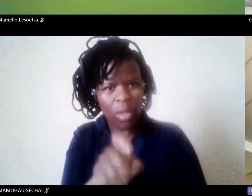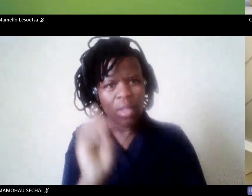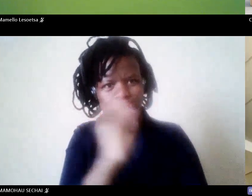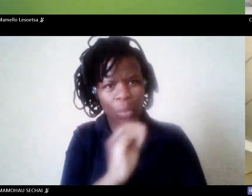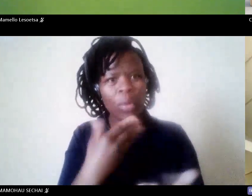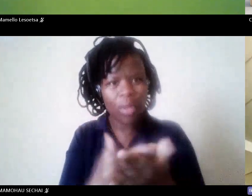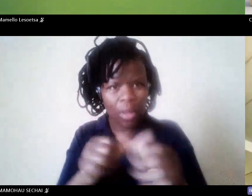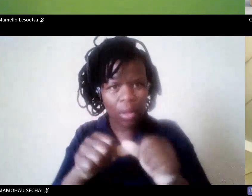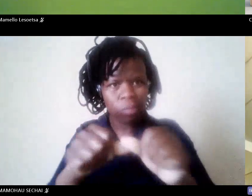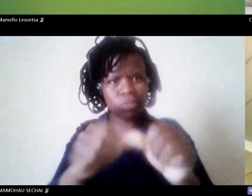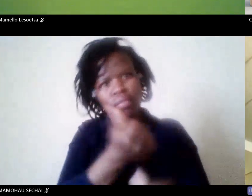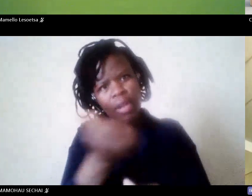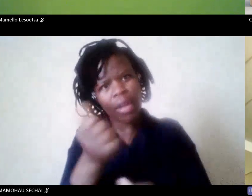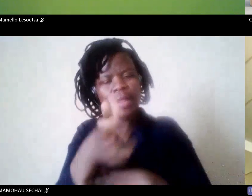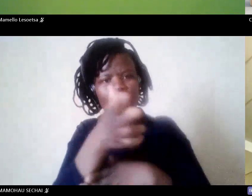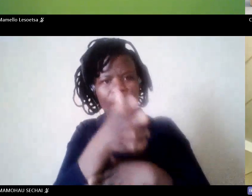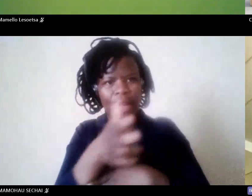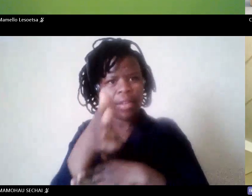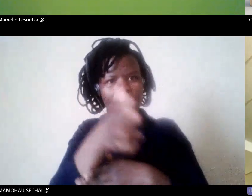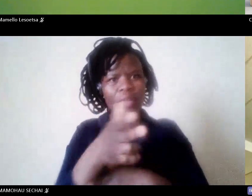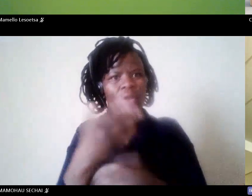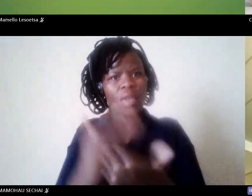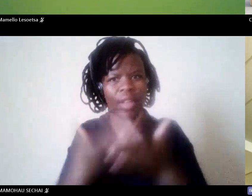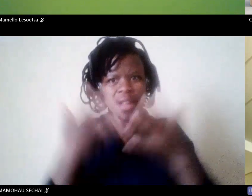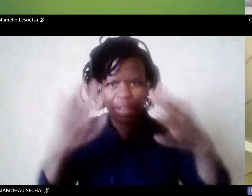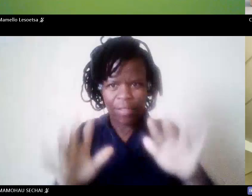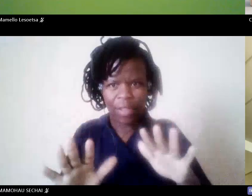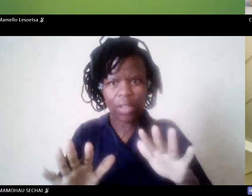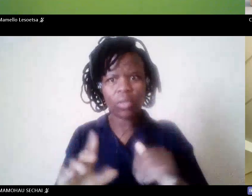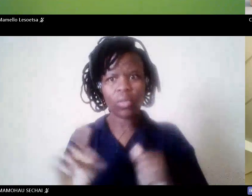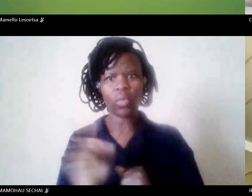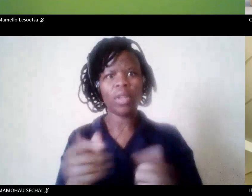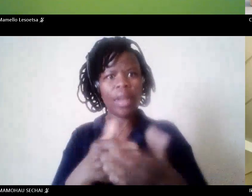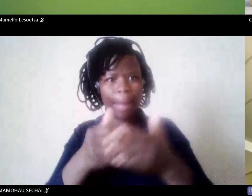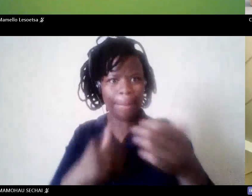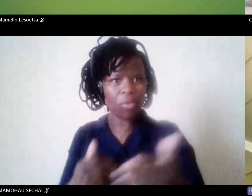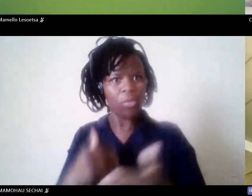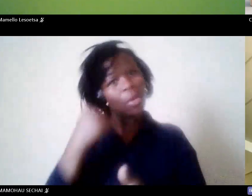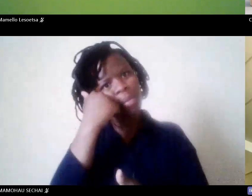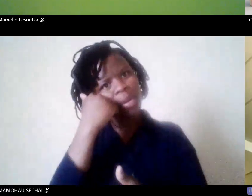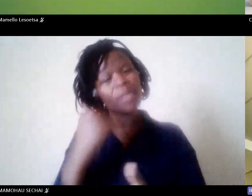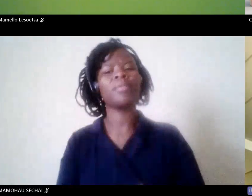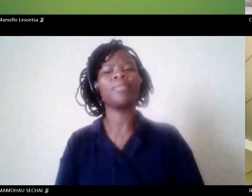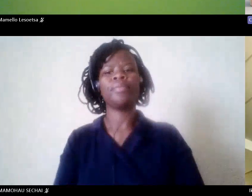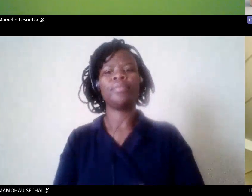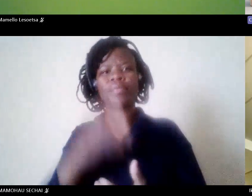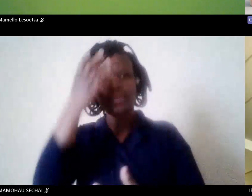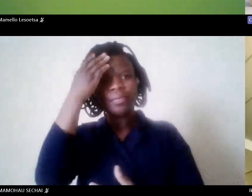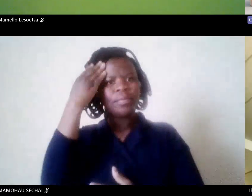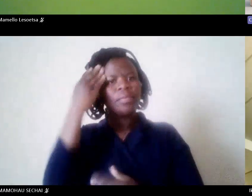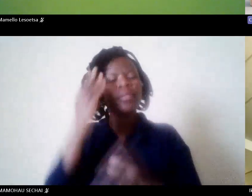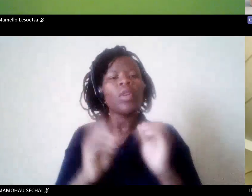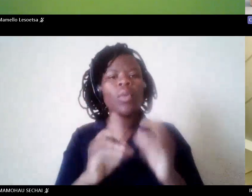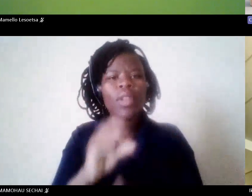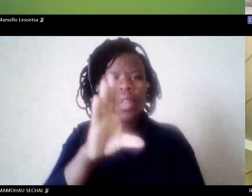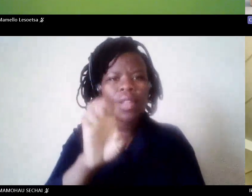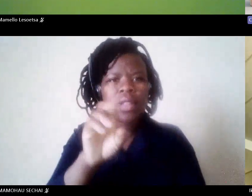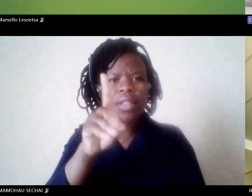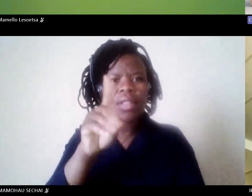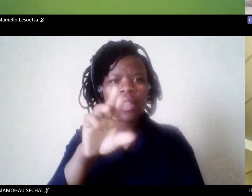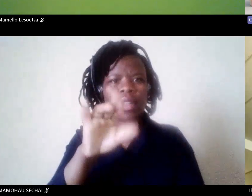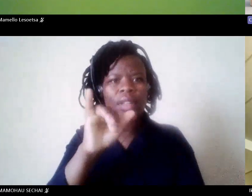Brian's video so that we can finish before break. Oh, Cedric, yes? Just to let you know that